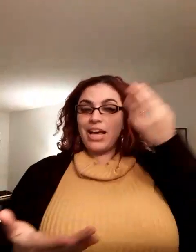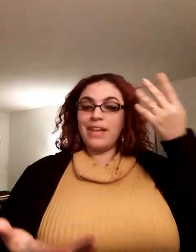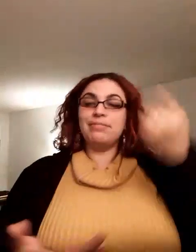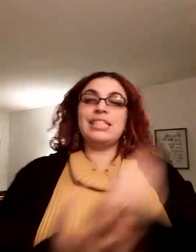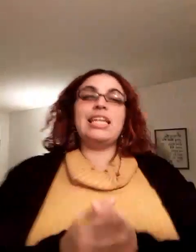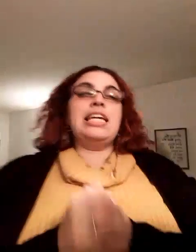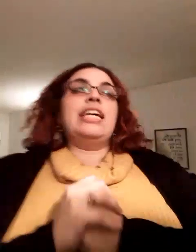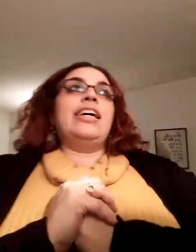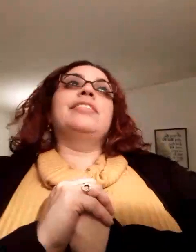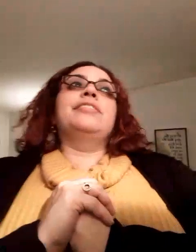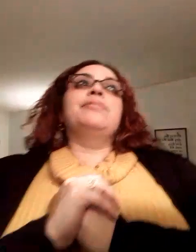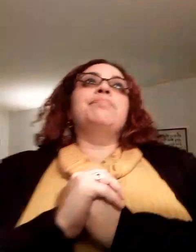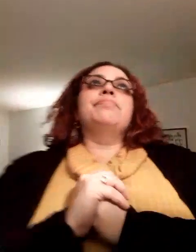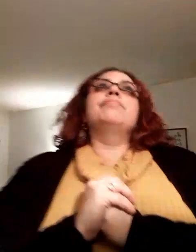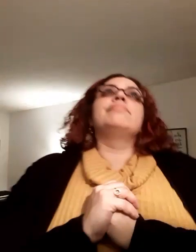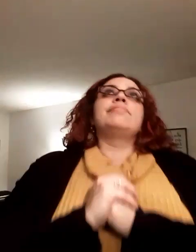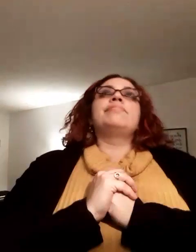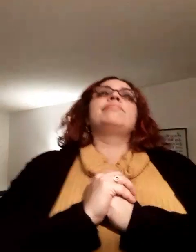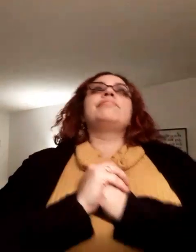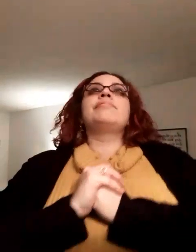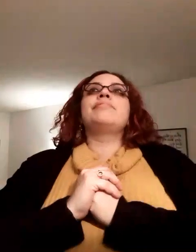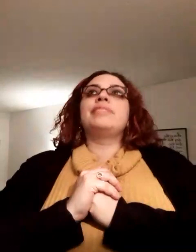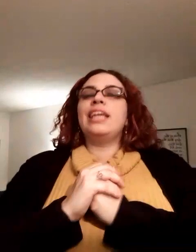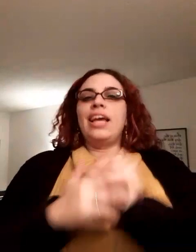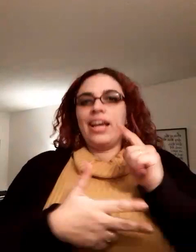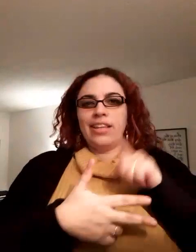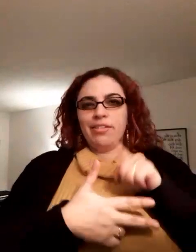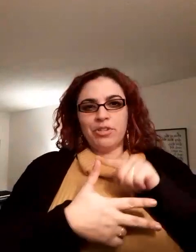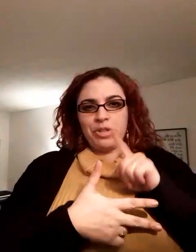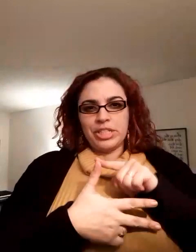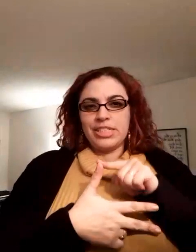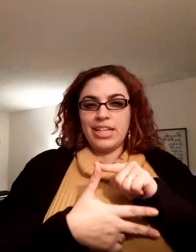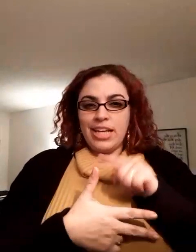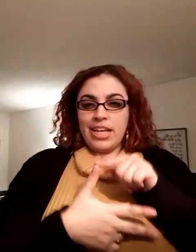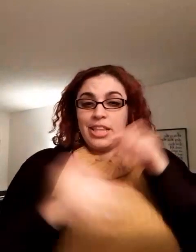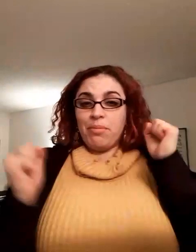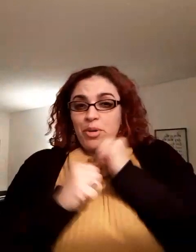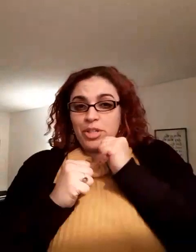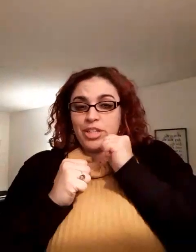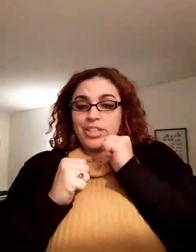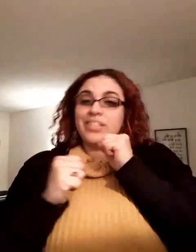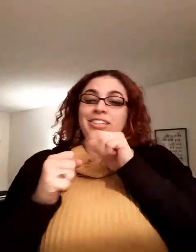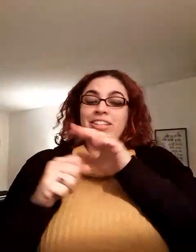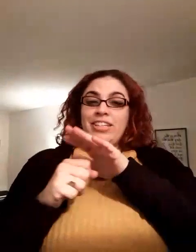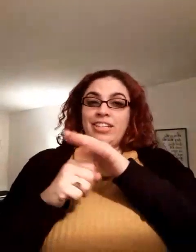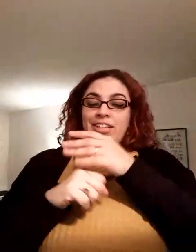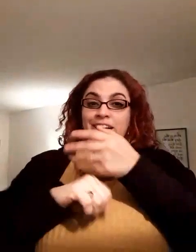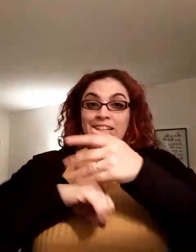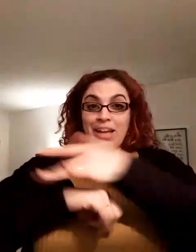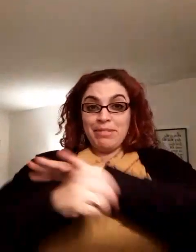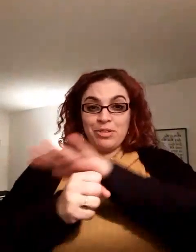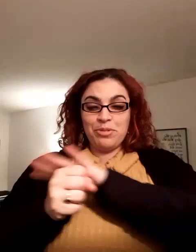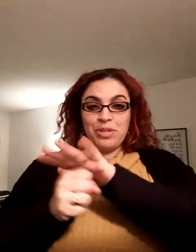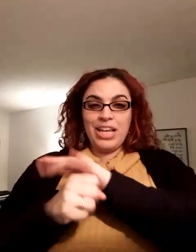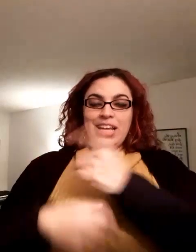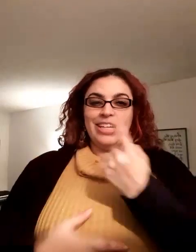sometimes. And then, of course, the polar climate zone is